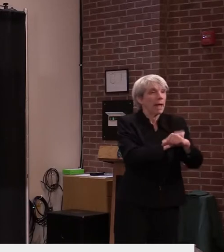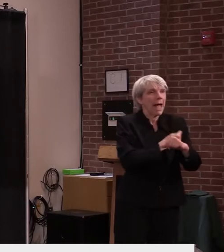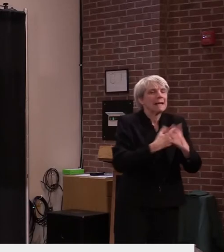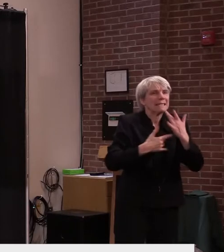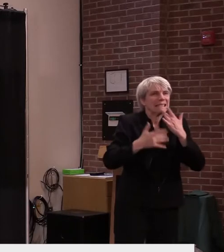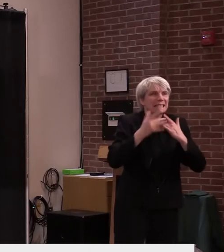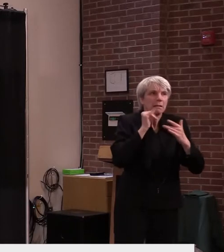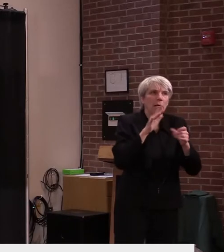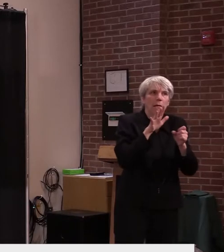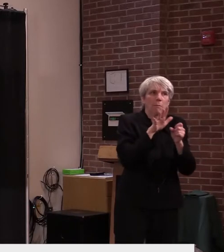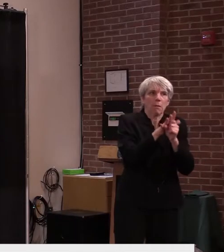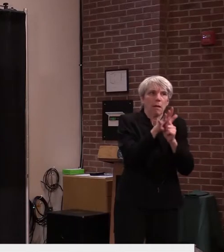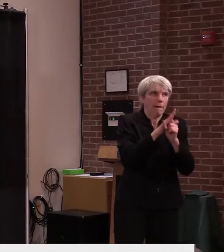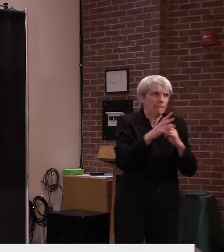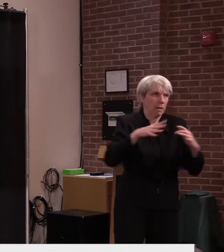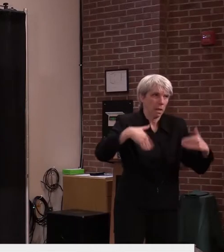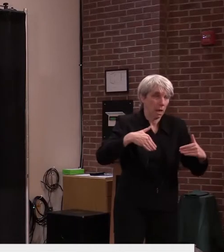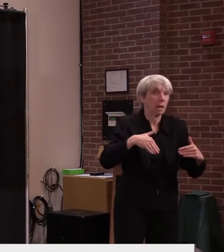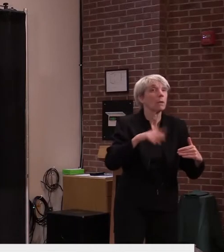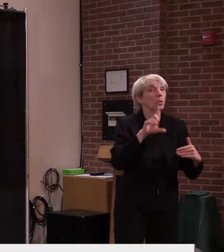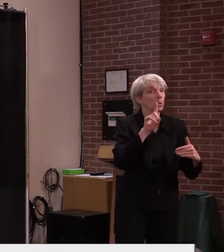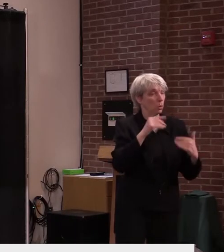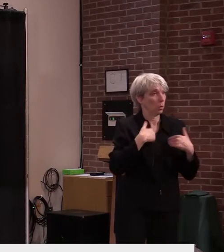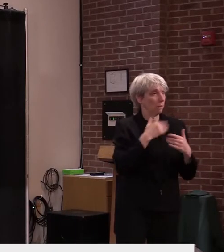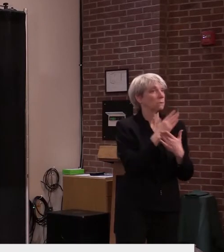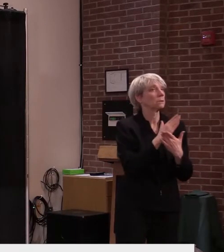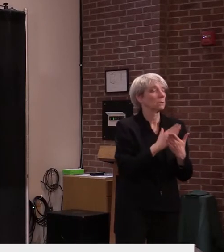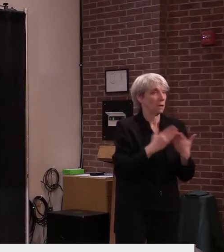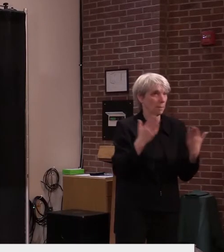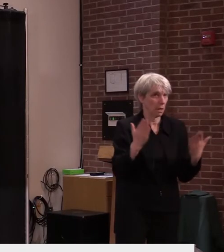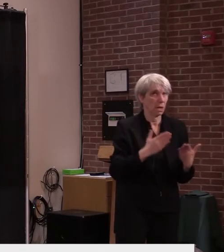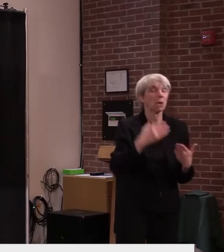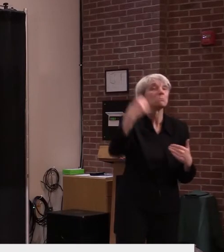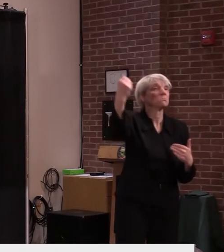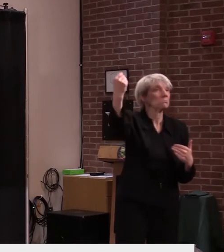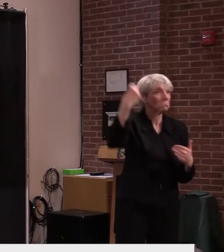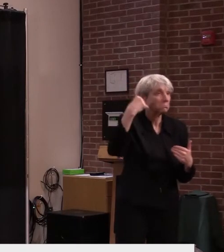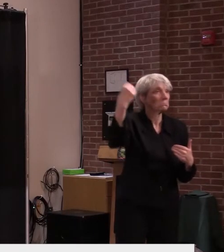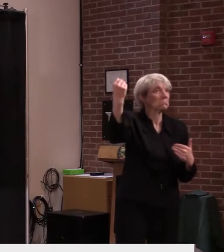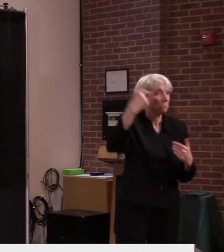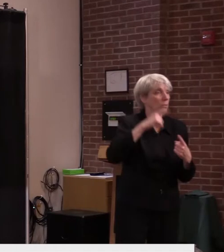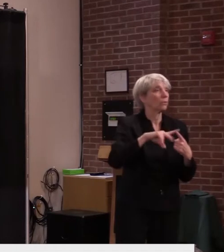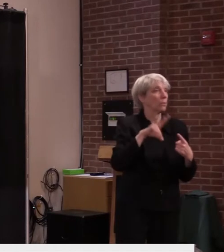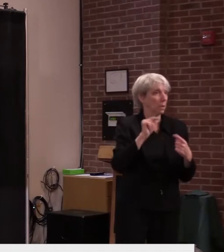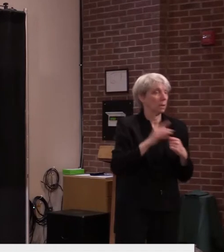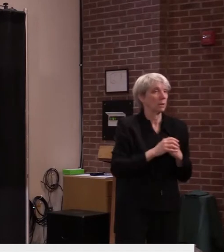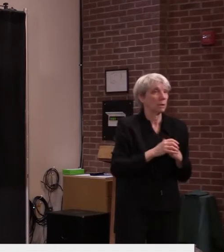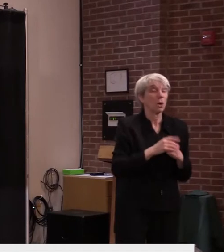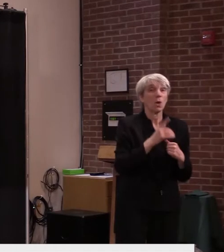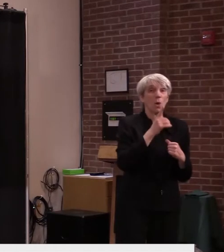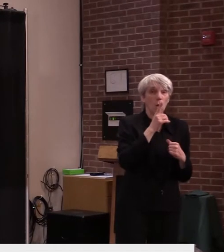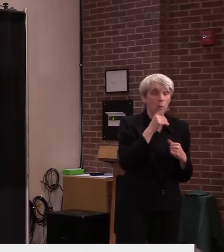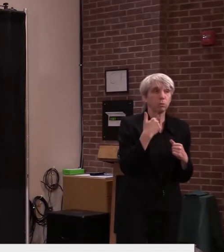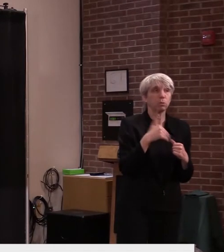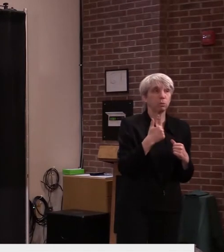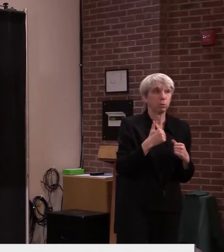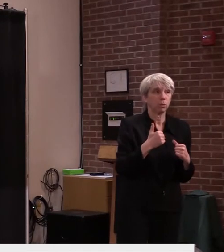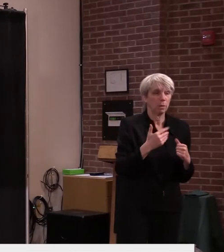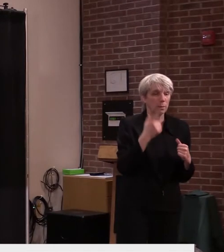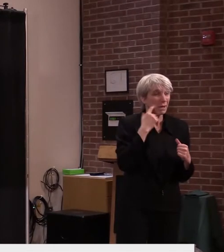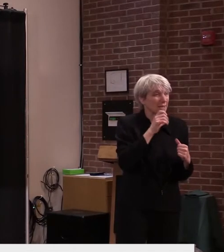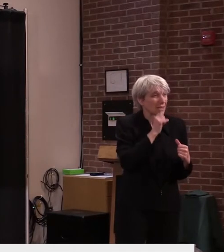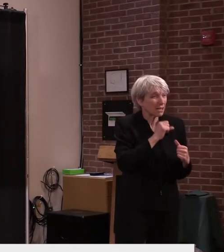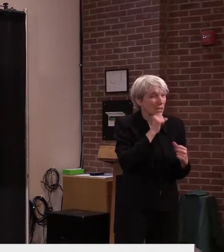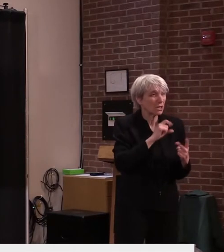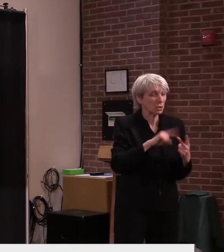some supplies are still available and are coming into the state. If you're at higher risk of severe